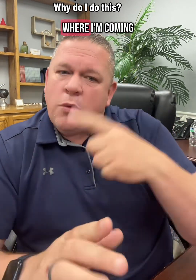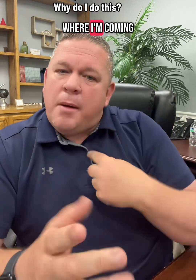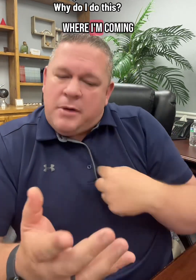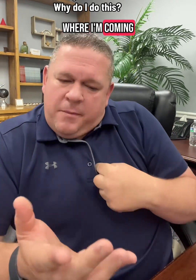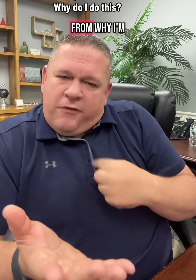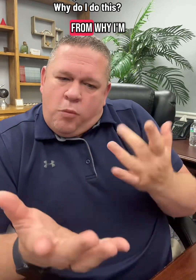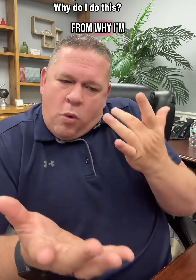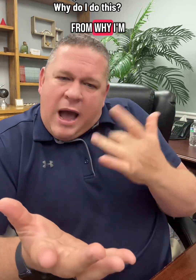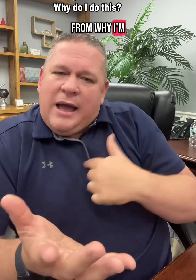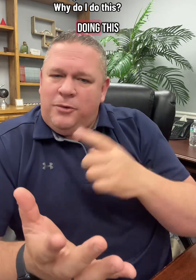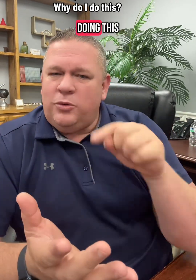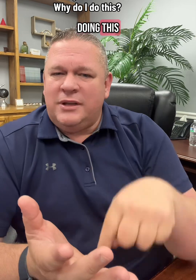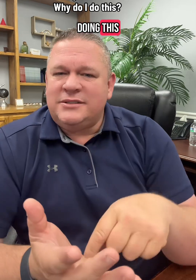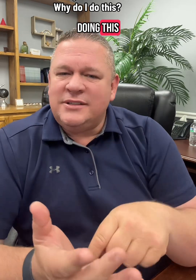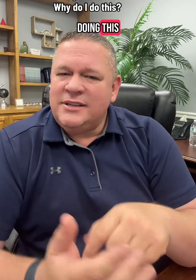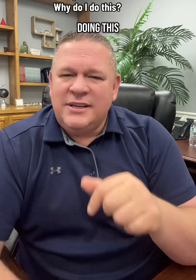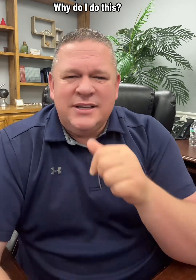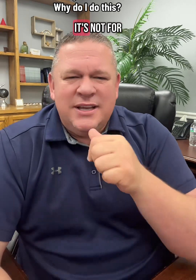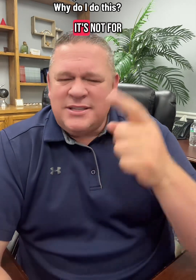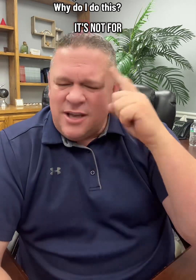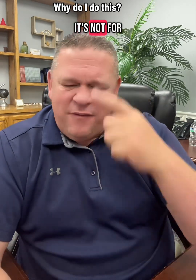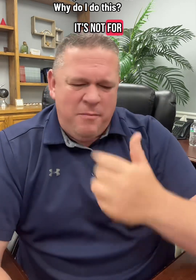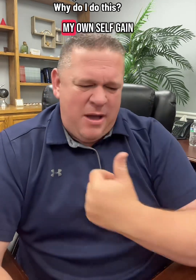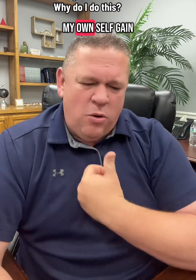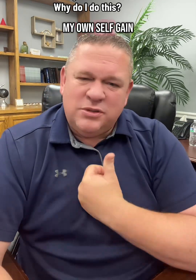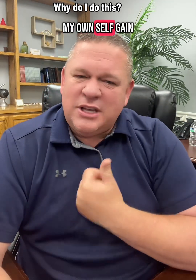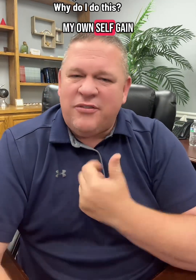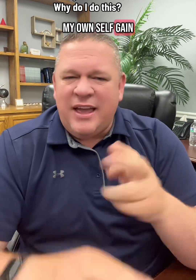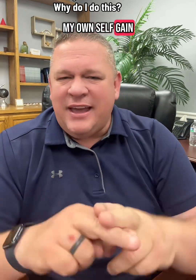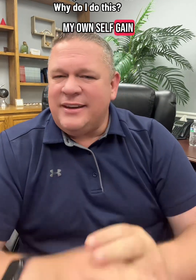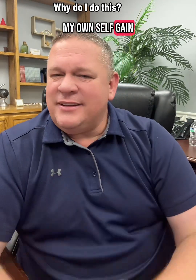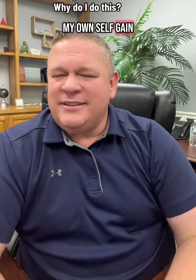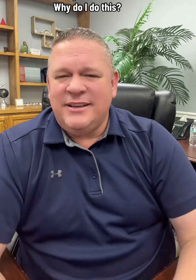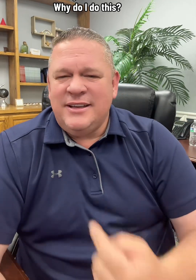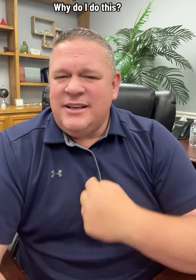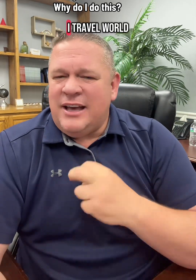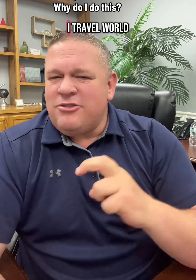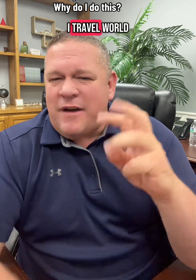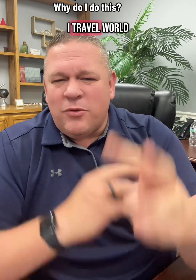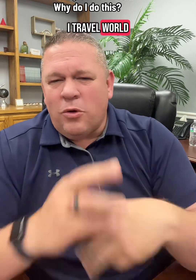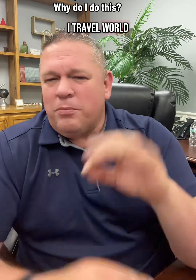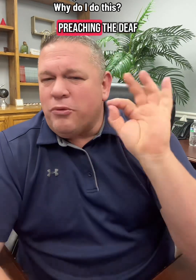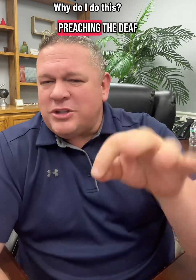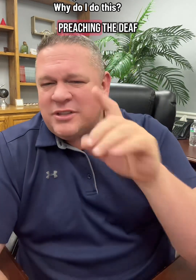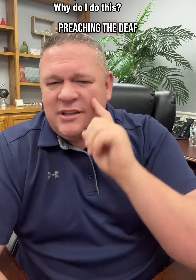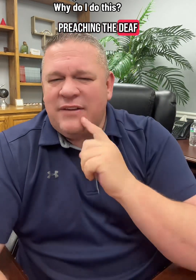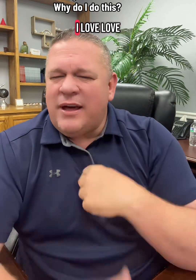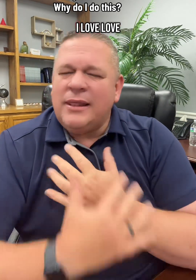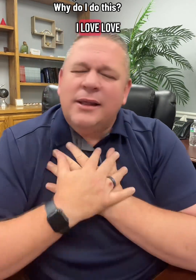coming from, why I'm doing this. It's not from my own self-gain. I travel the world preaching the deaf. I